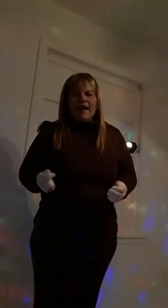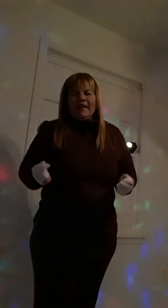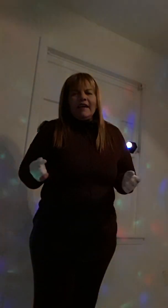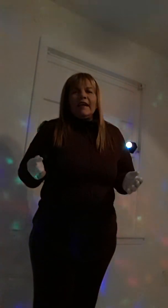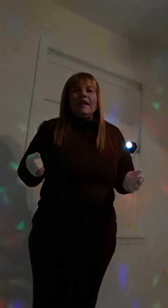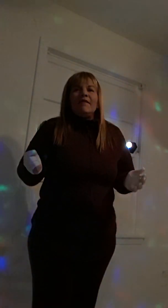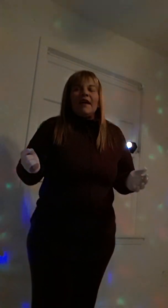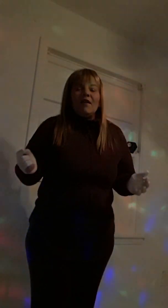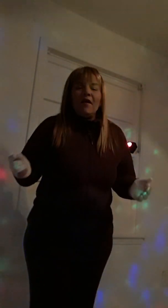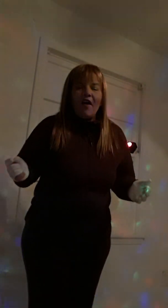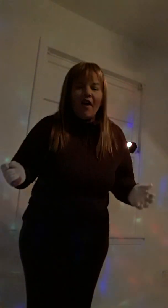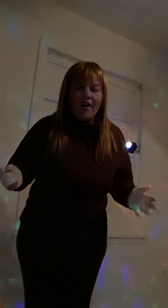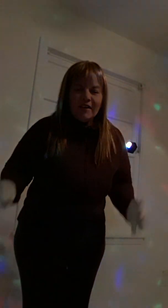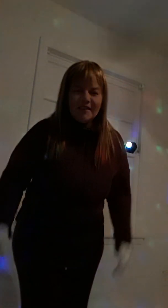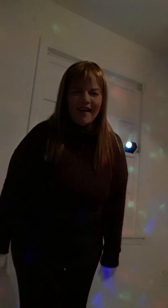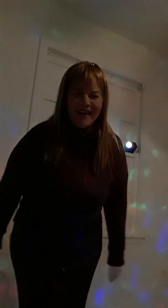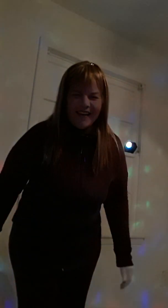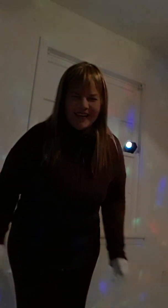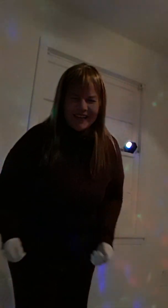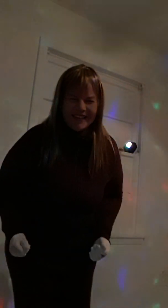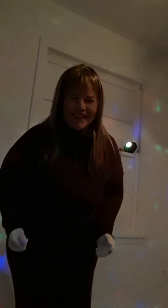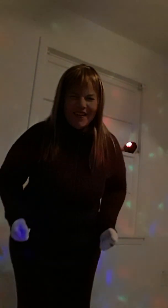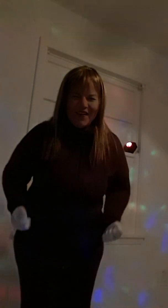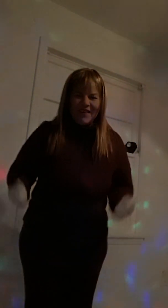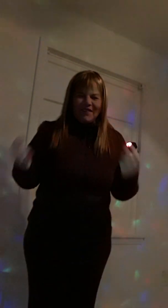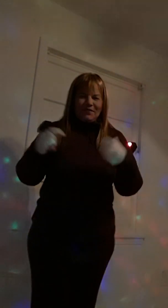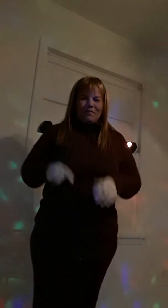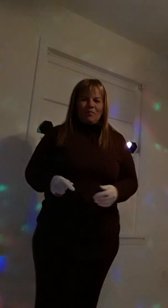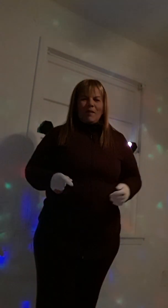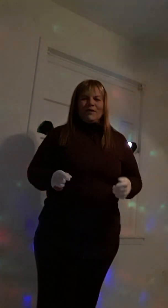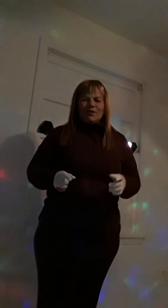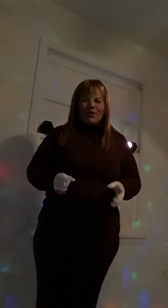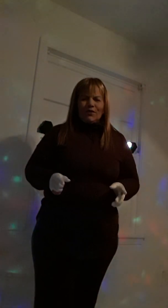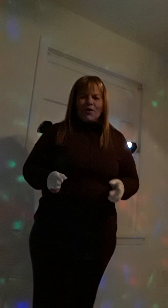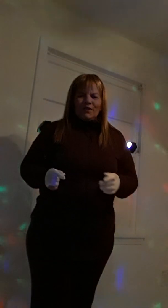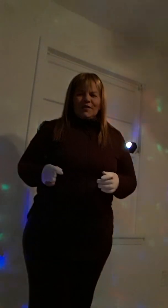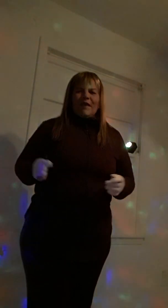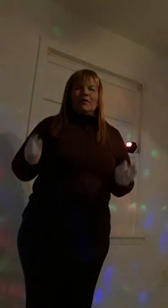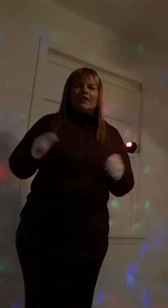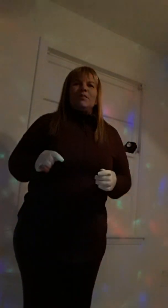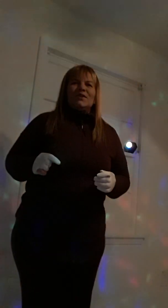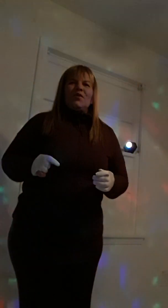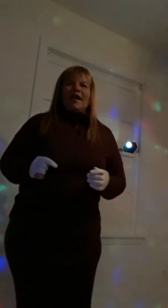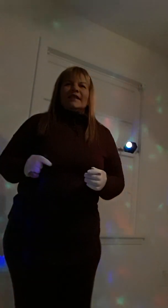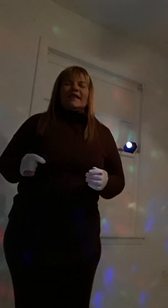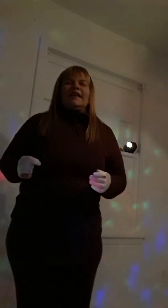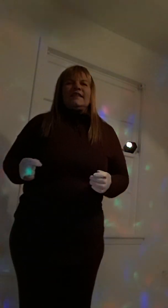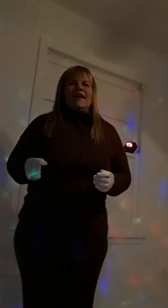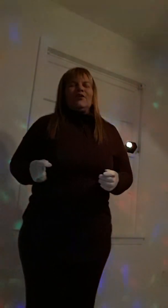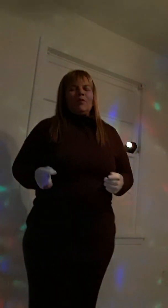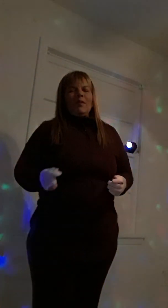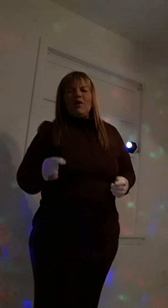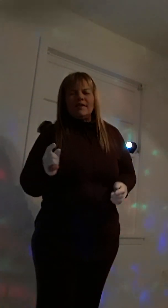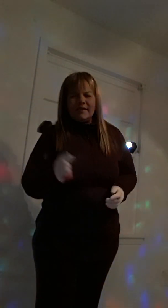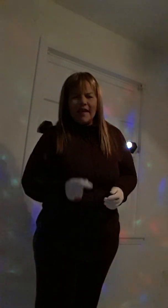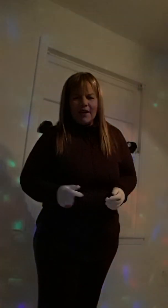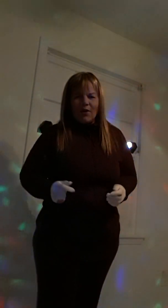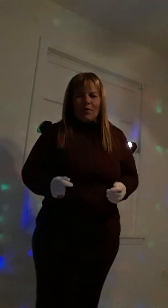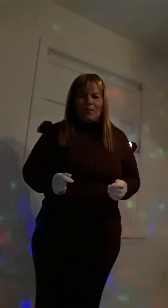they can even have a heart attack. Vemos nosotros que muchas personas lo toman muy en serio,